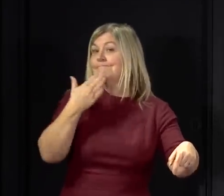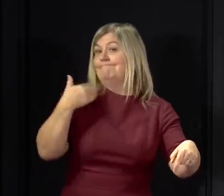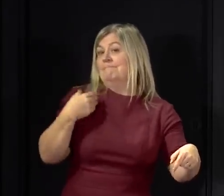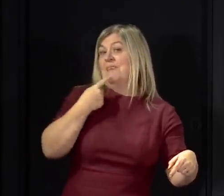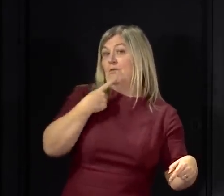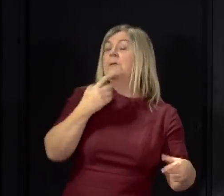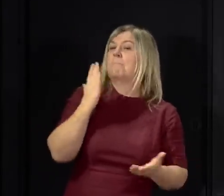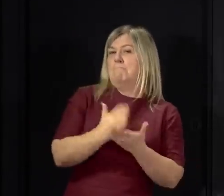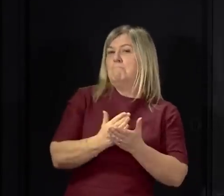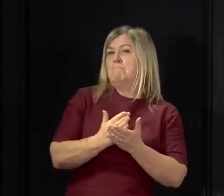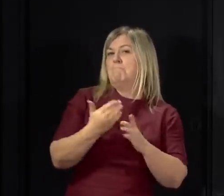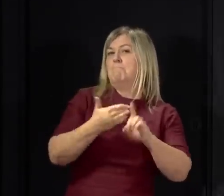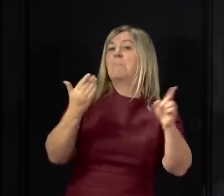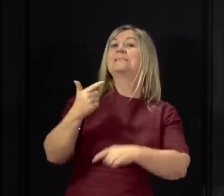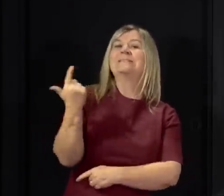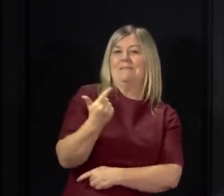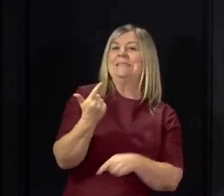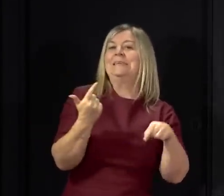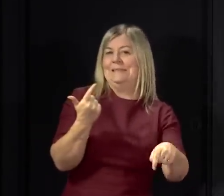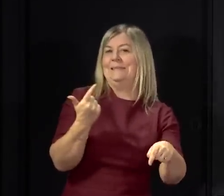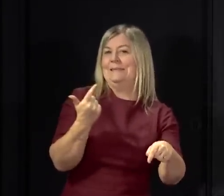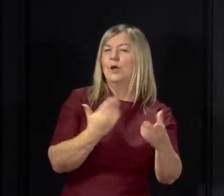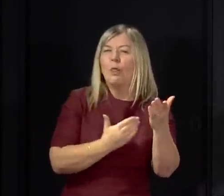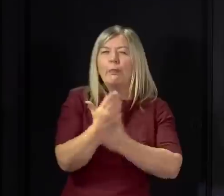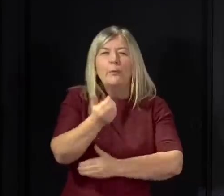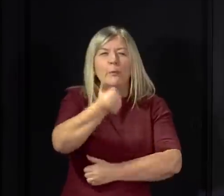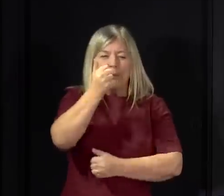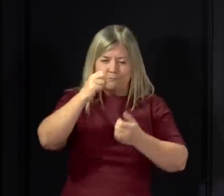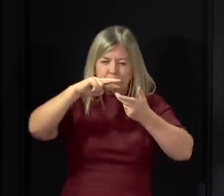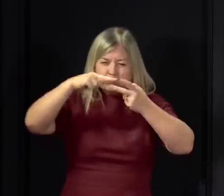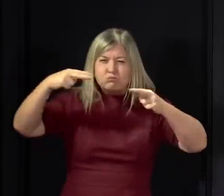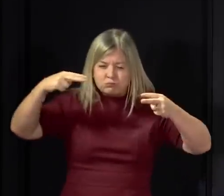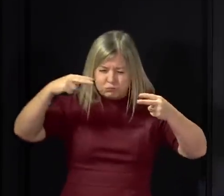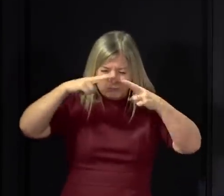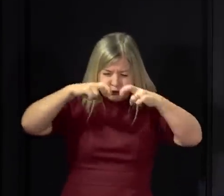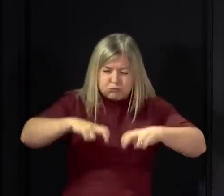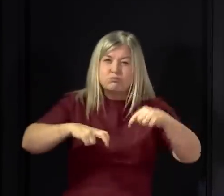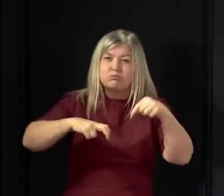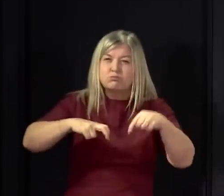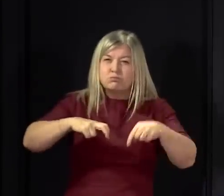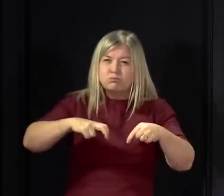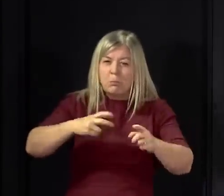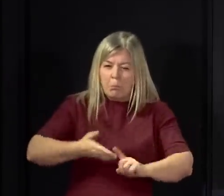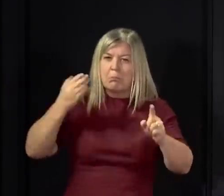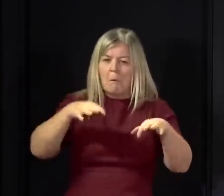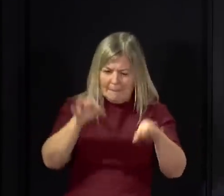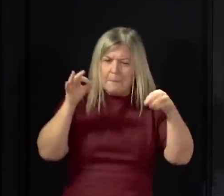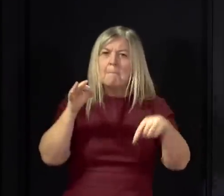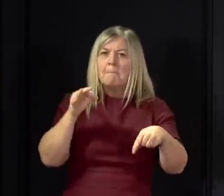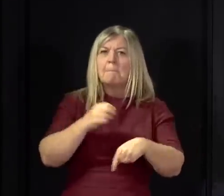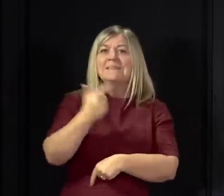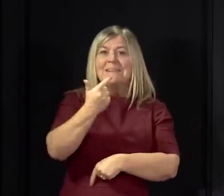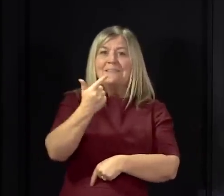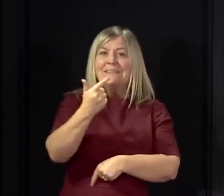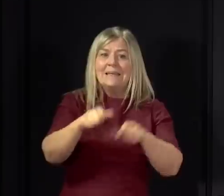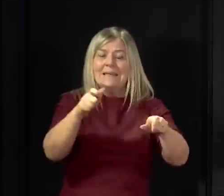17 cases have been identified in Scotland through genomic sequencing. But I think we have to be realistic that that is likely to